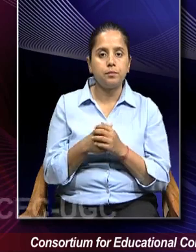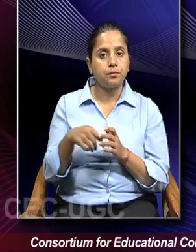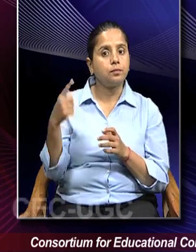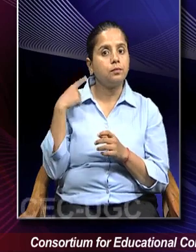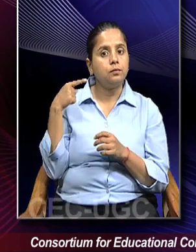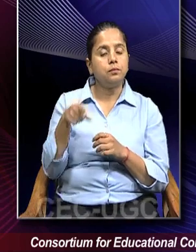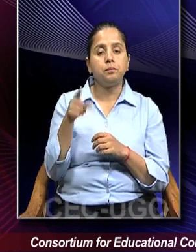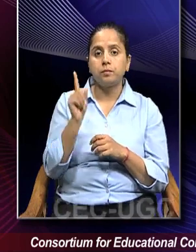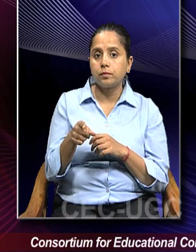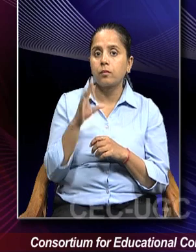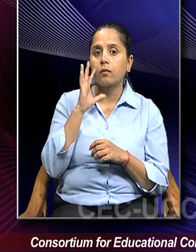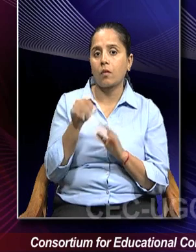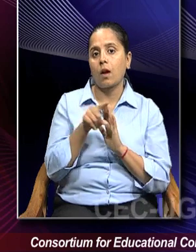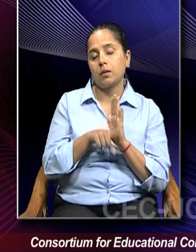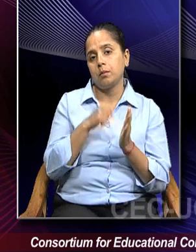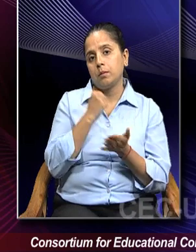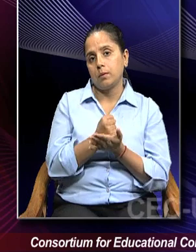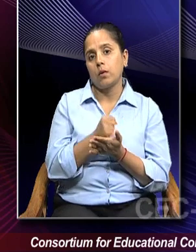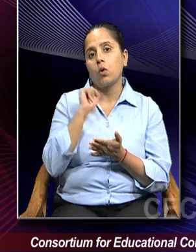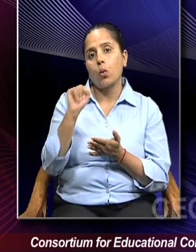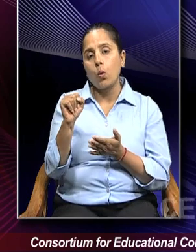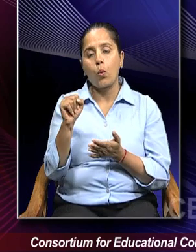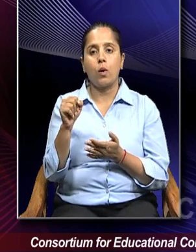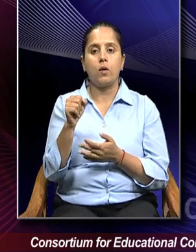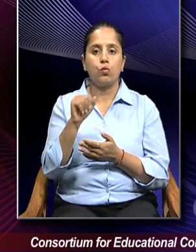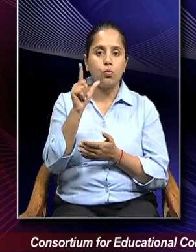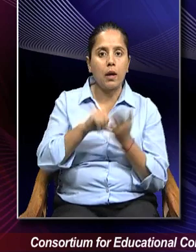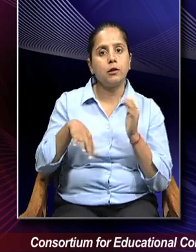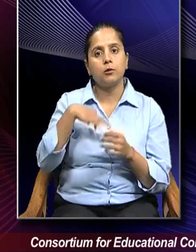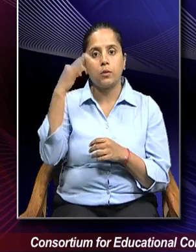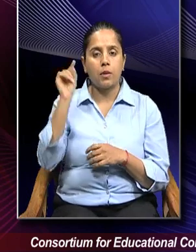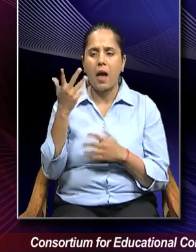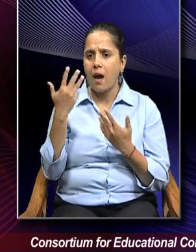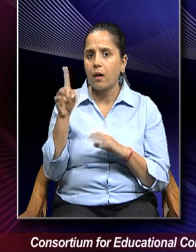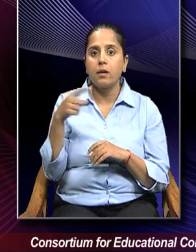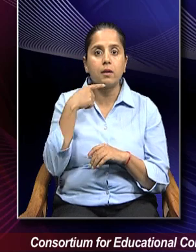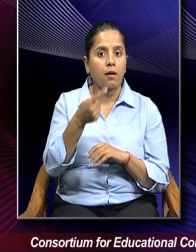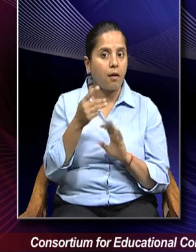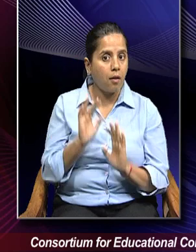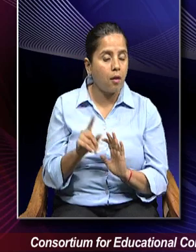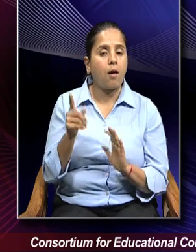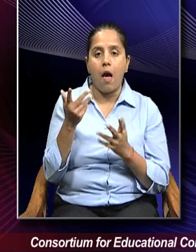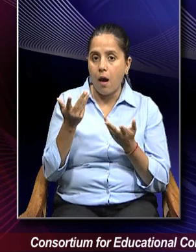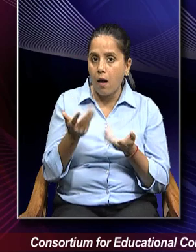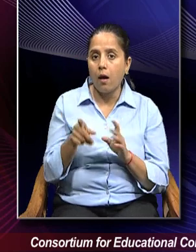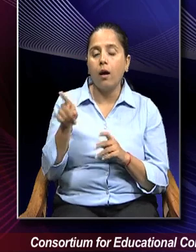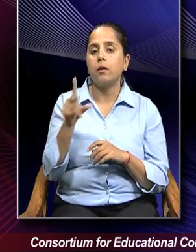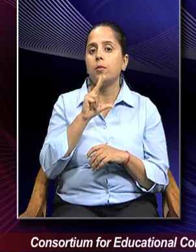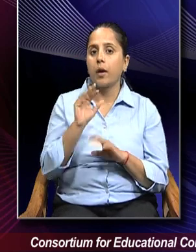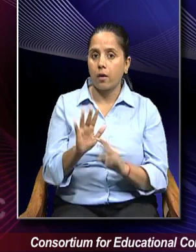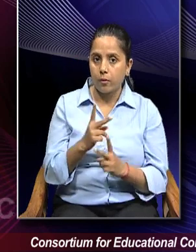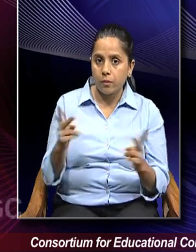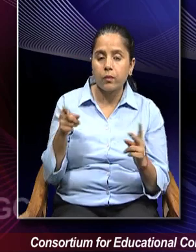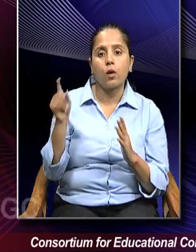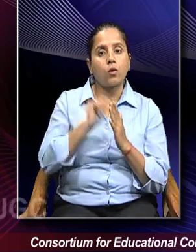leadership is supposed to be ethical in its letter and spirit. Whatever they are saying, whatever they are speaking, whatever they